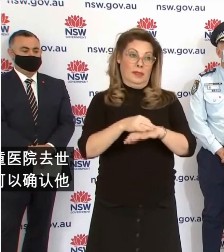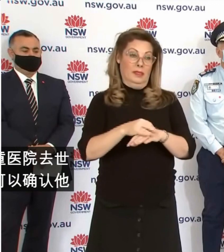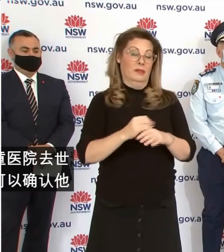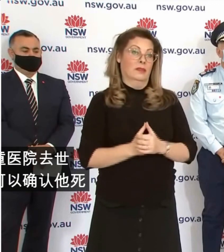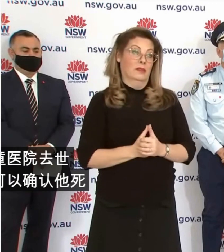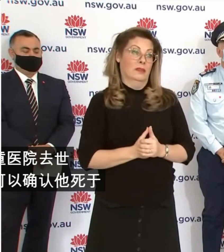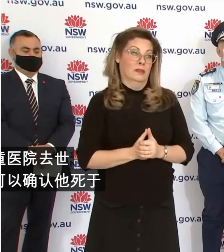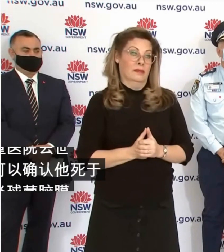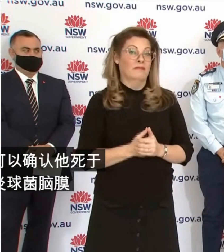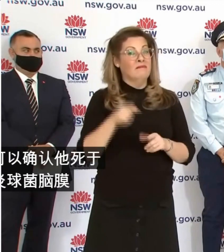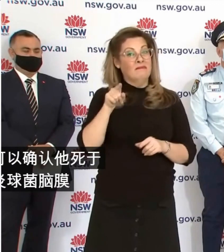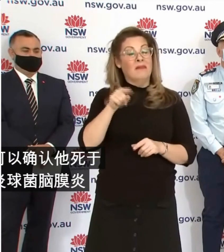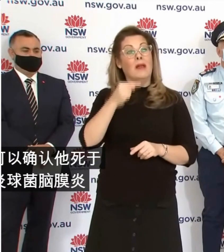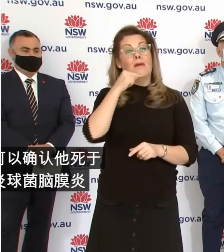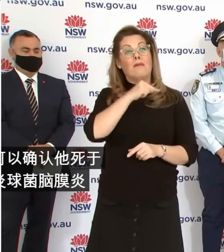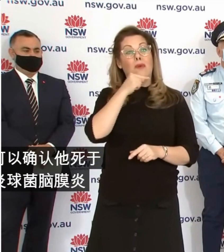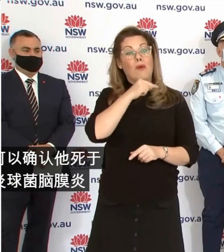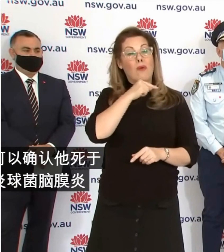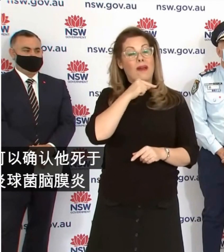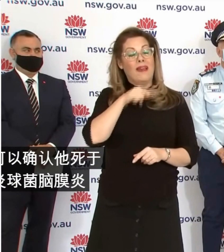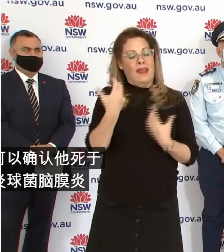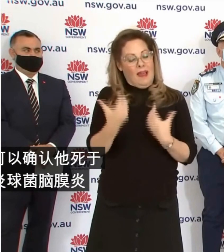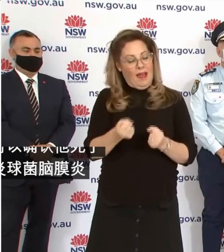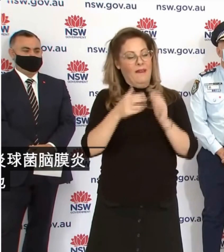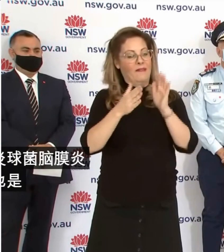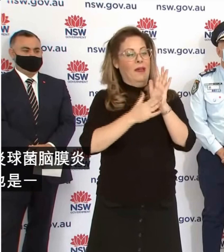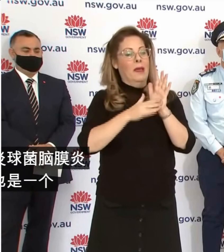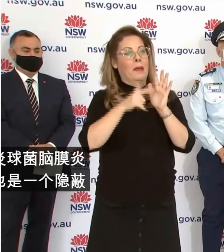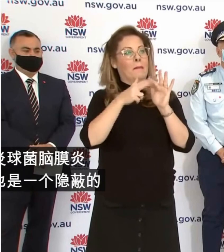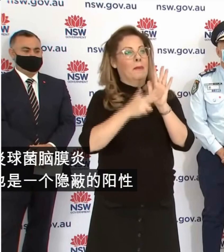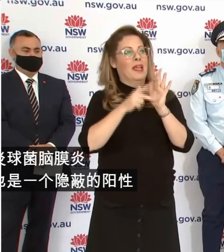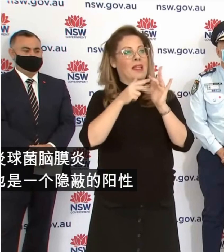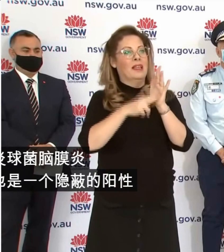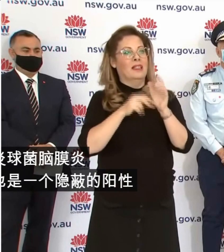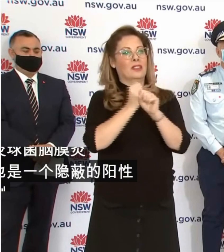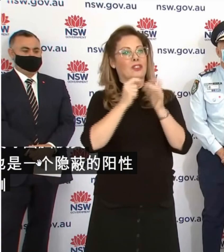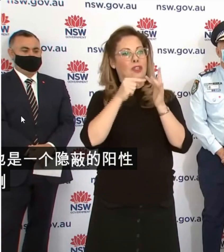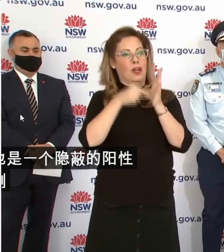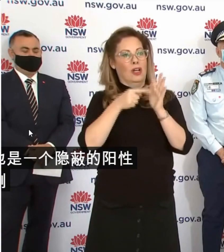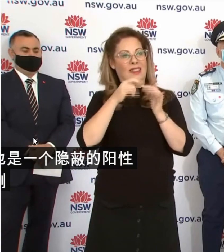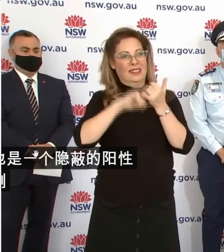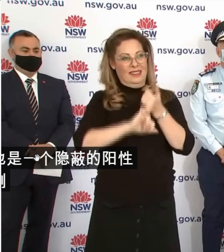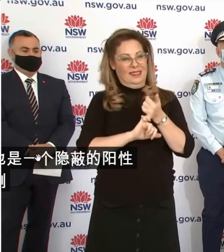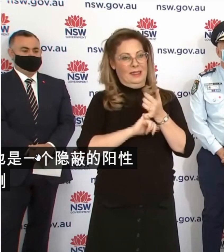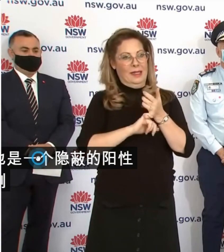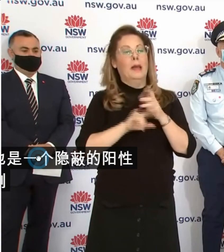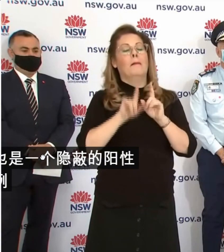confirm that he died from pneumococcal meningitis. He also was a COVID positive case.